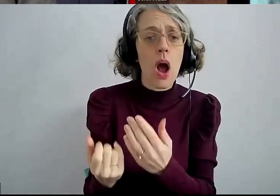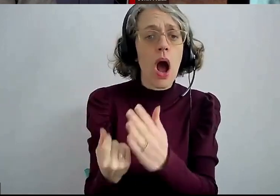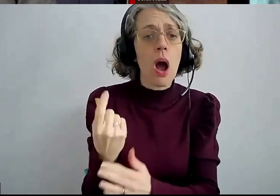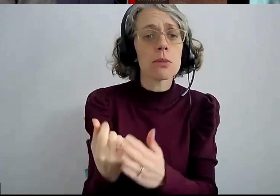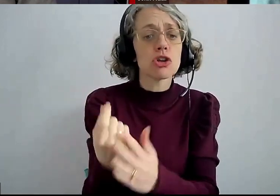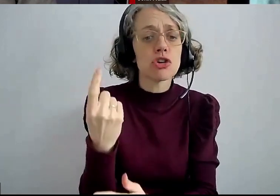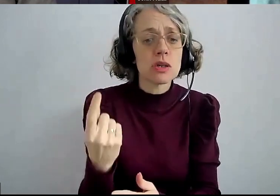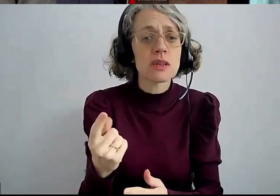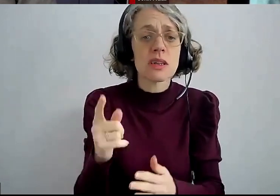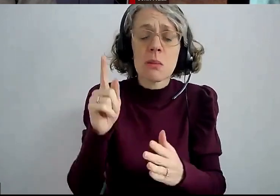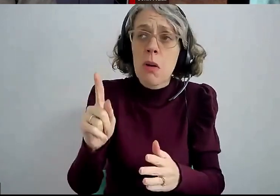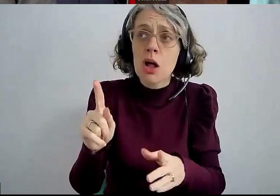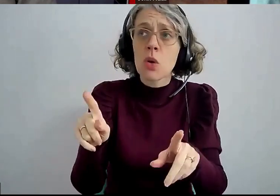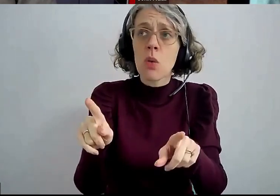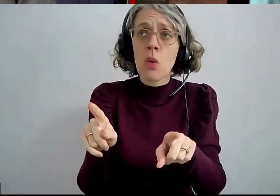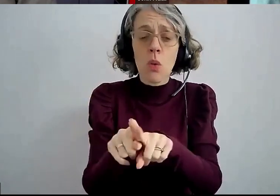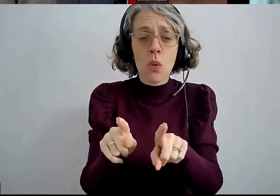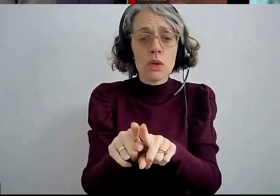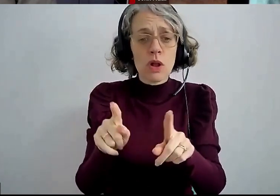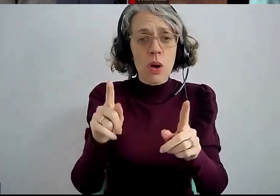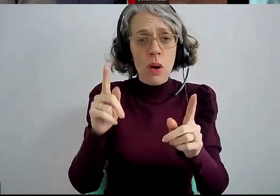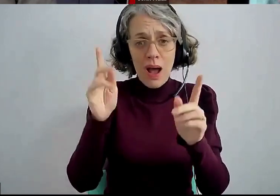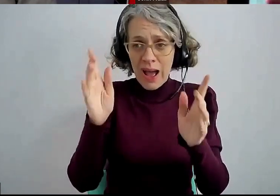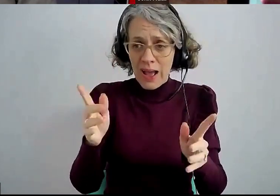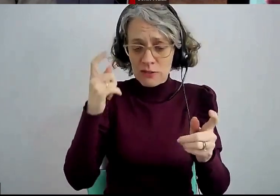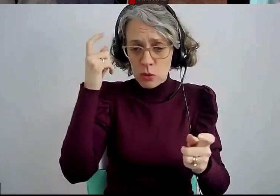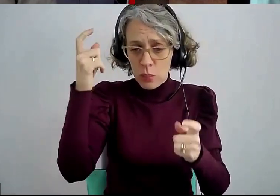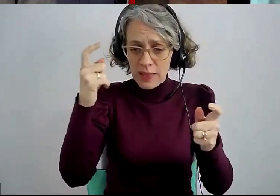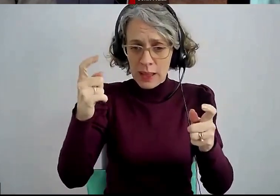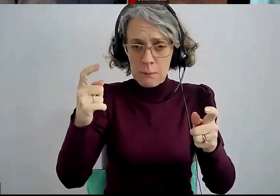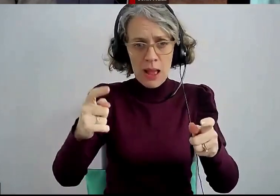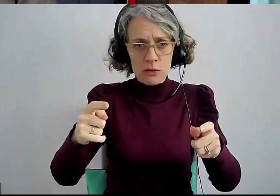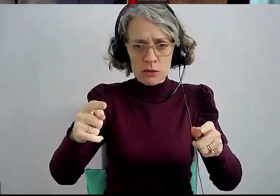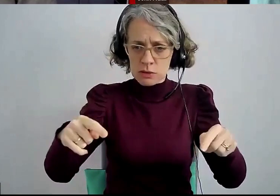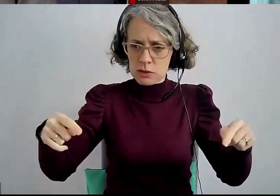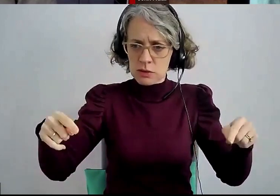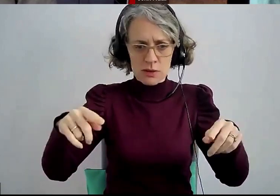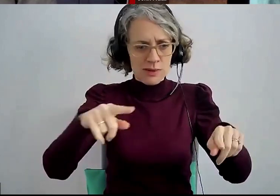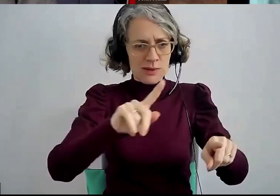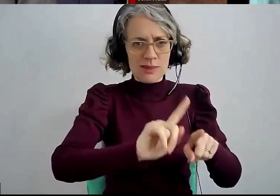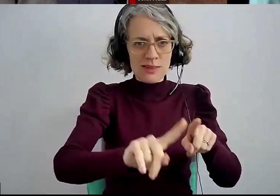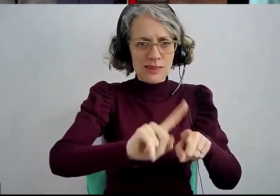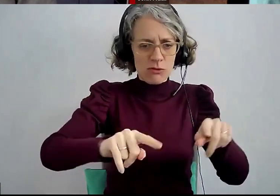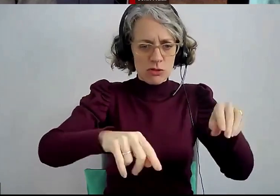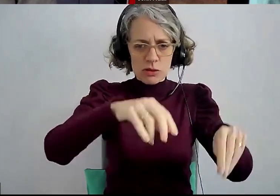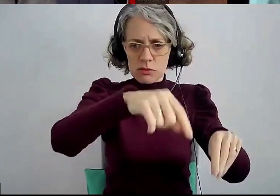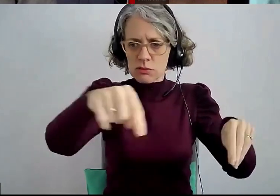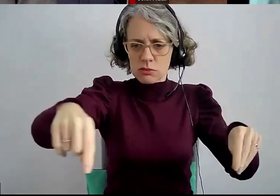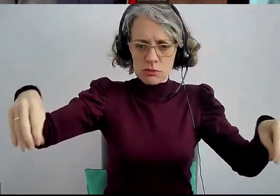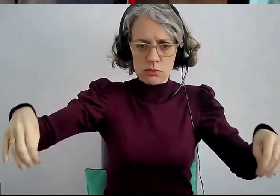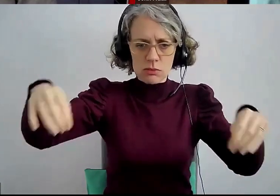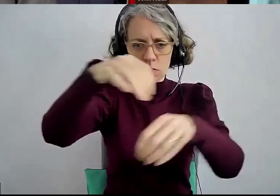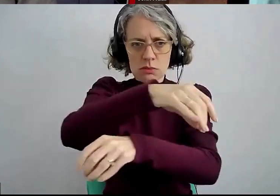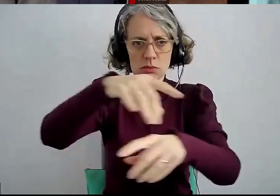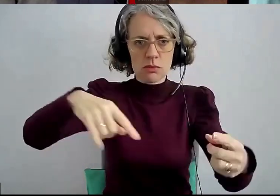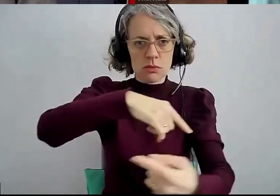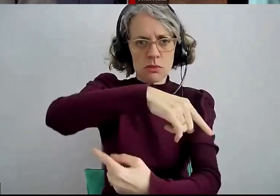in opportunities of cross-fertilization with leaders in other